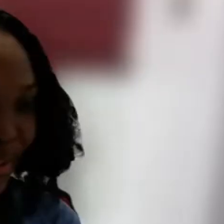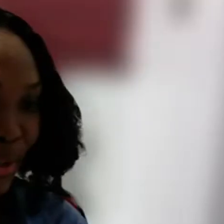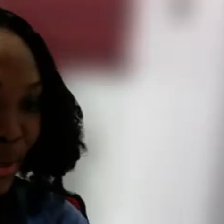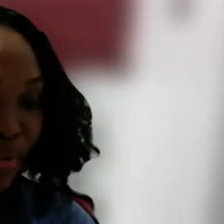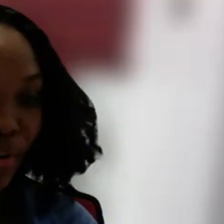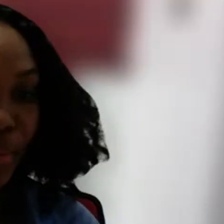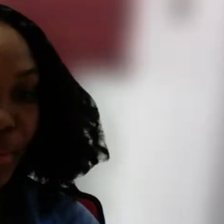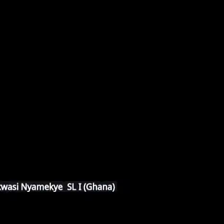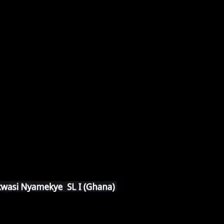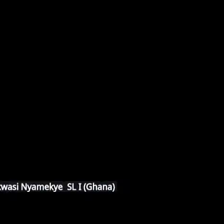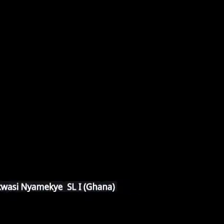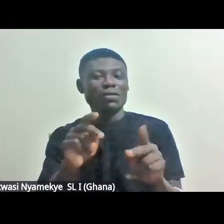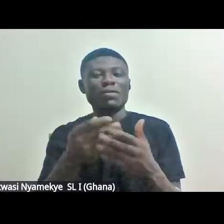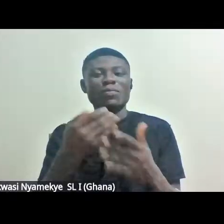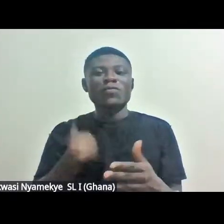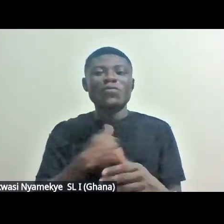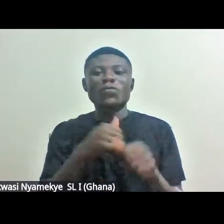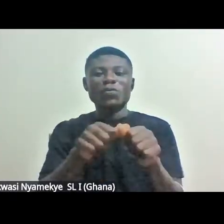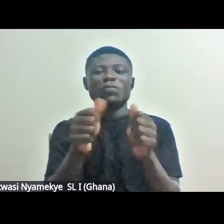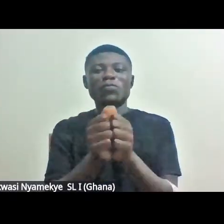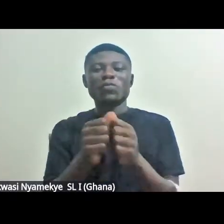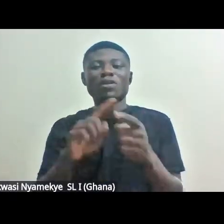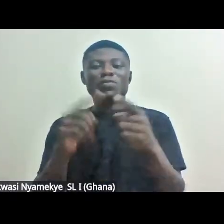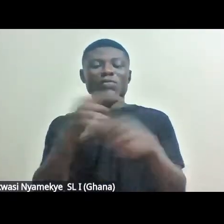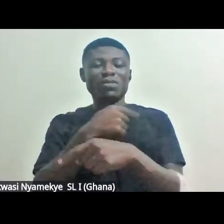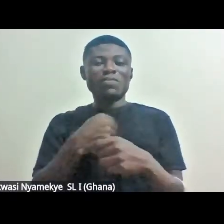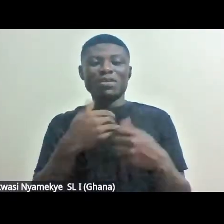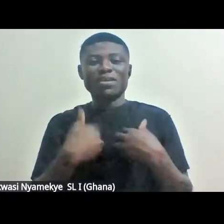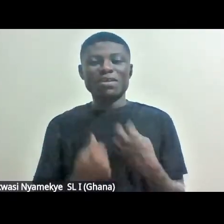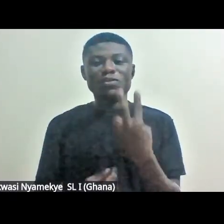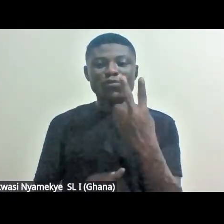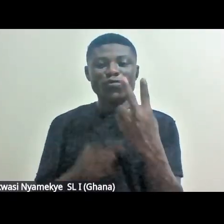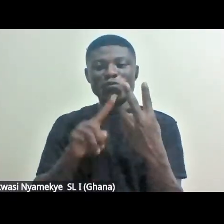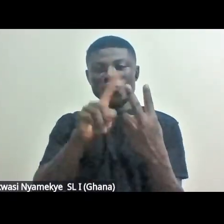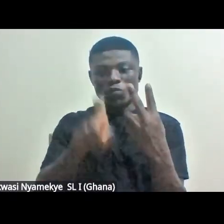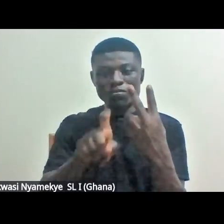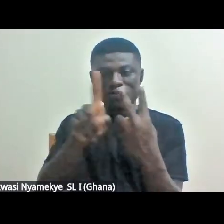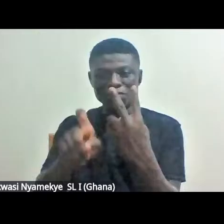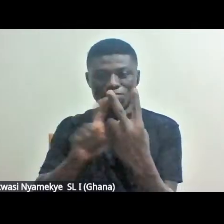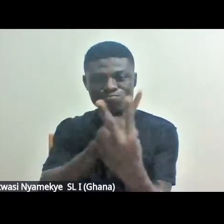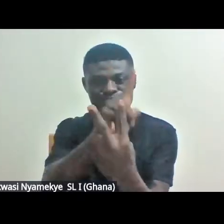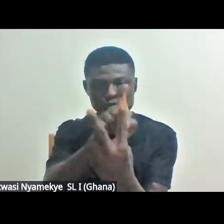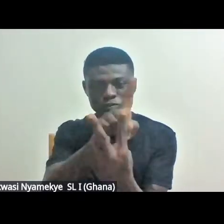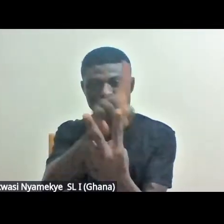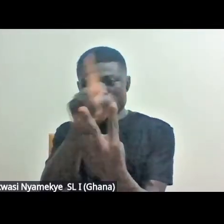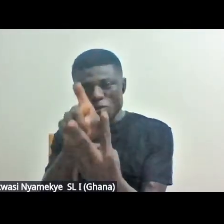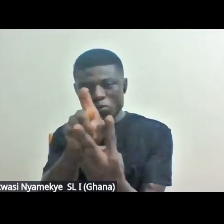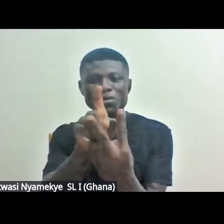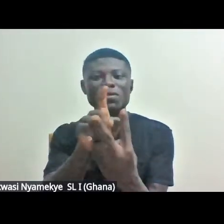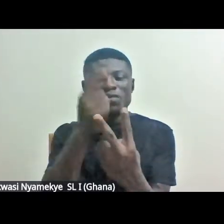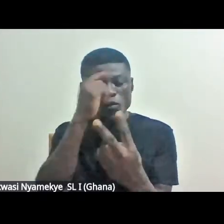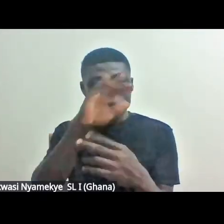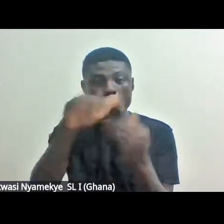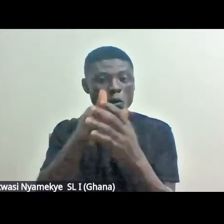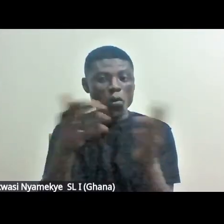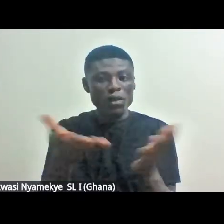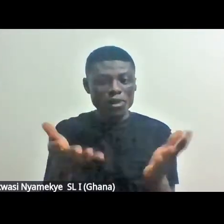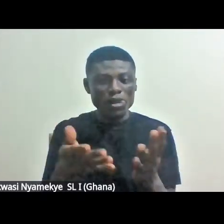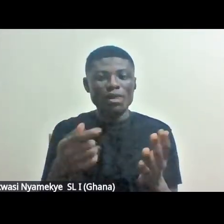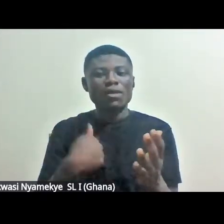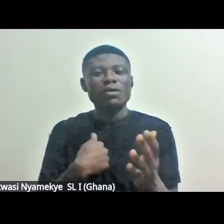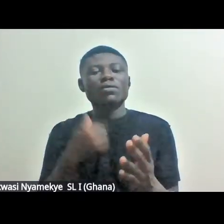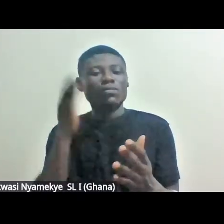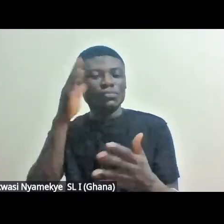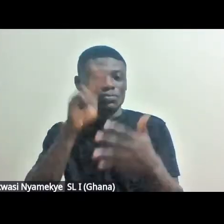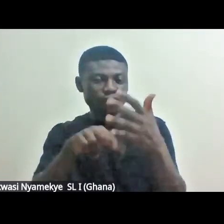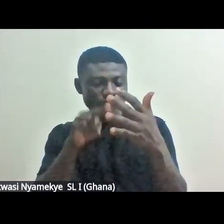Okay, so before we dive into our session, I have two questions for us all here. So I'm going to read